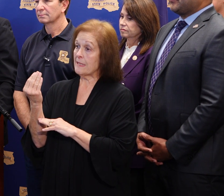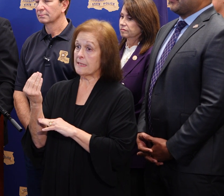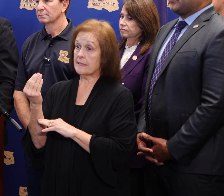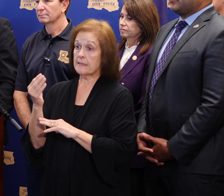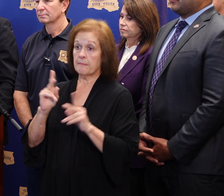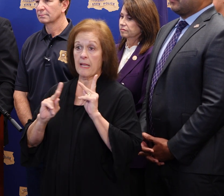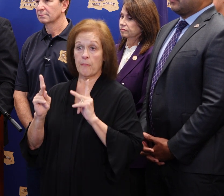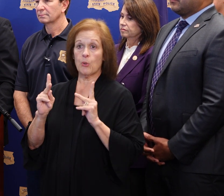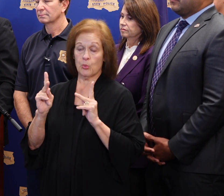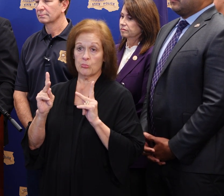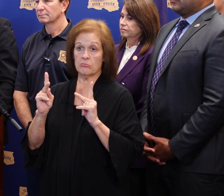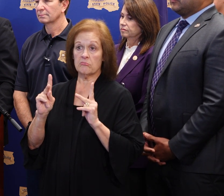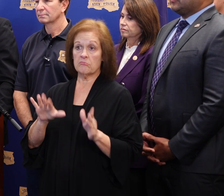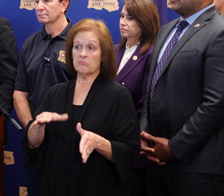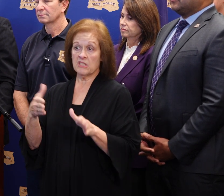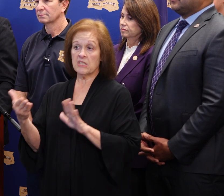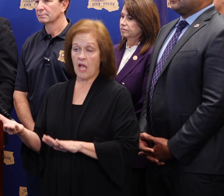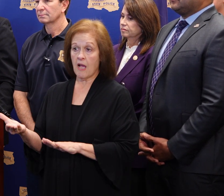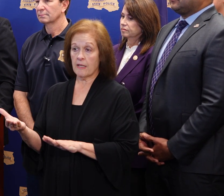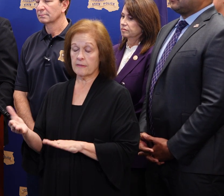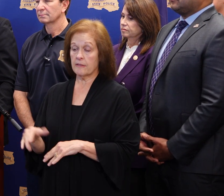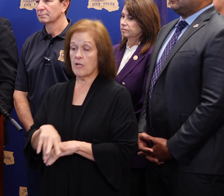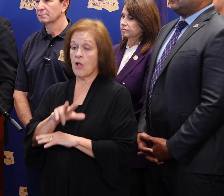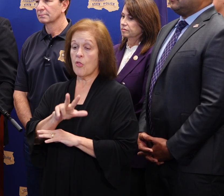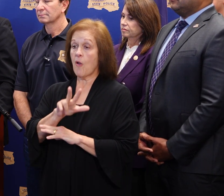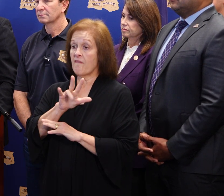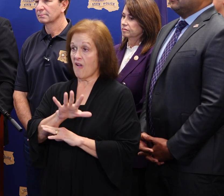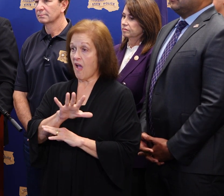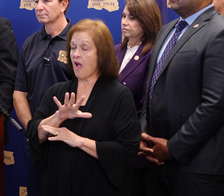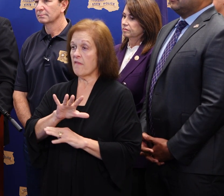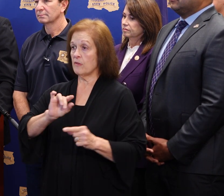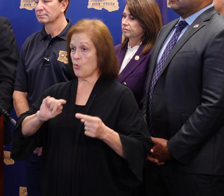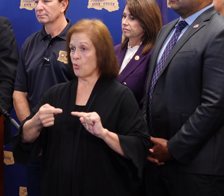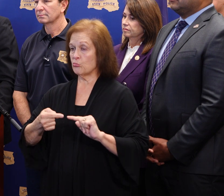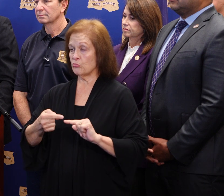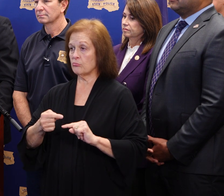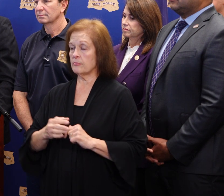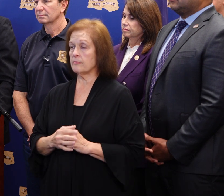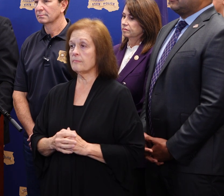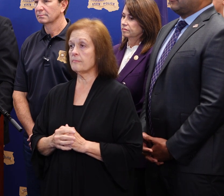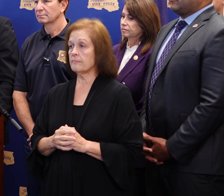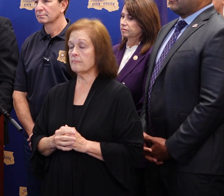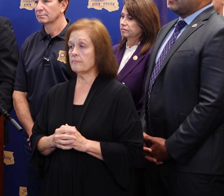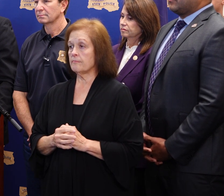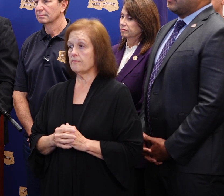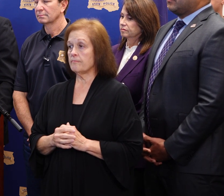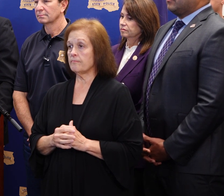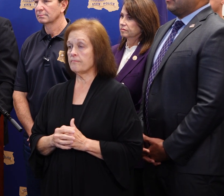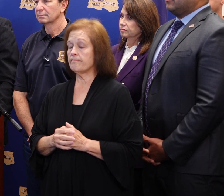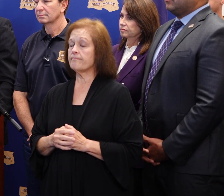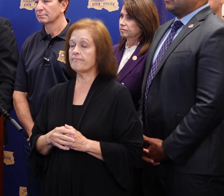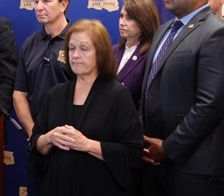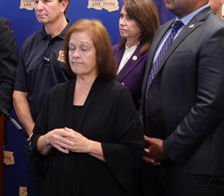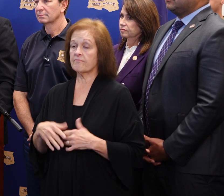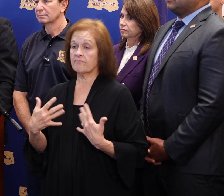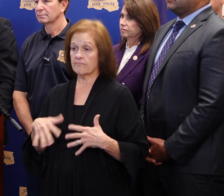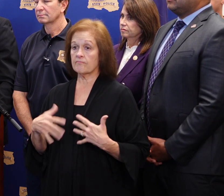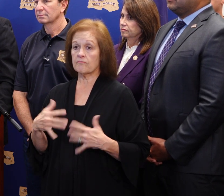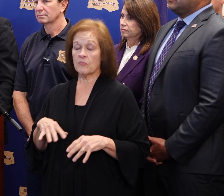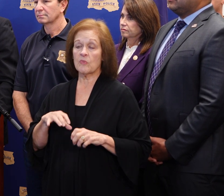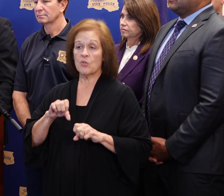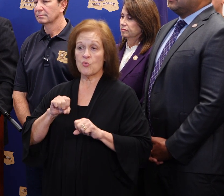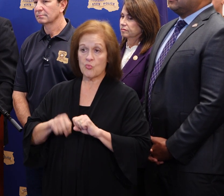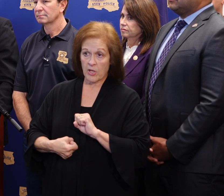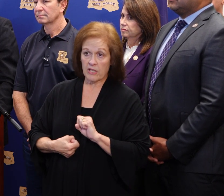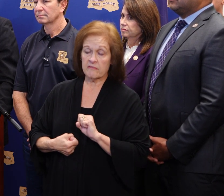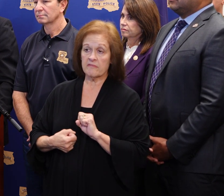killed in this senseless attack, and at least 35 are injured. We cannot ease the grief people in this community